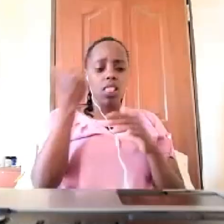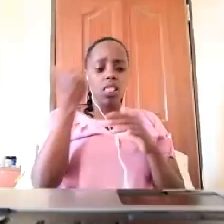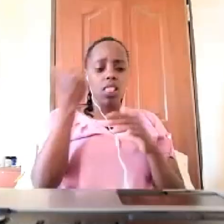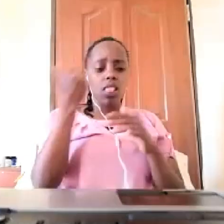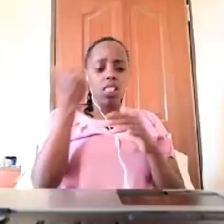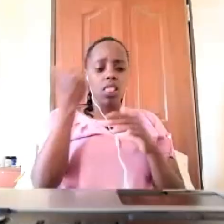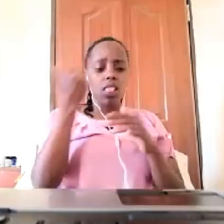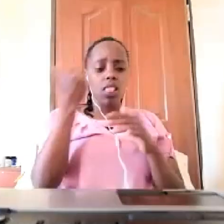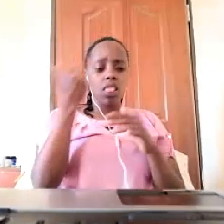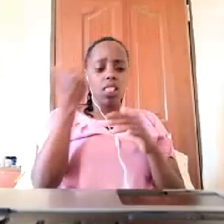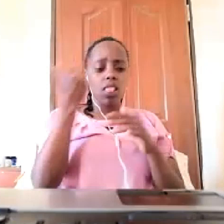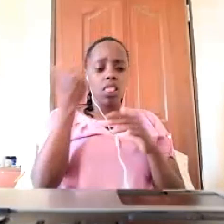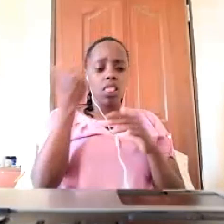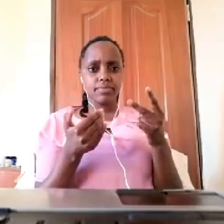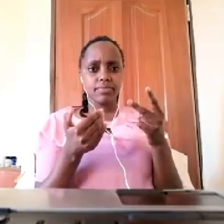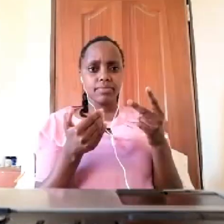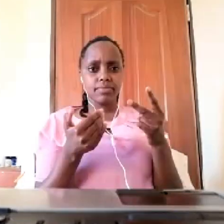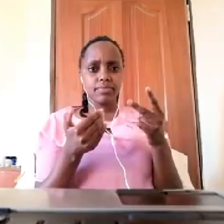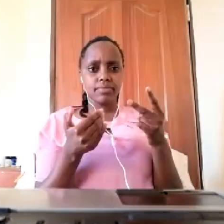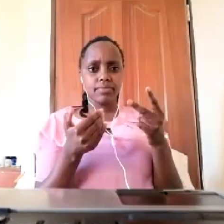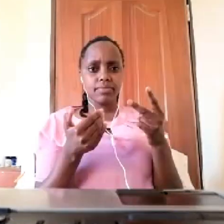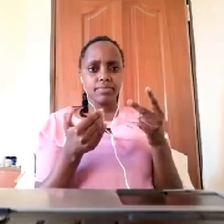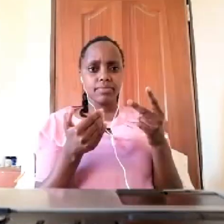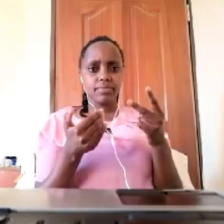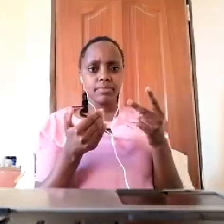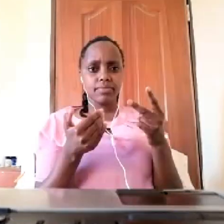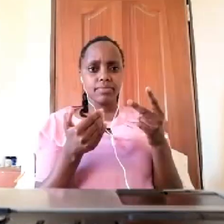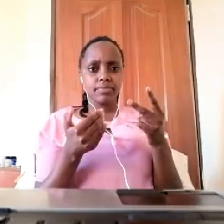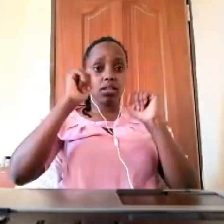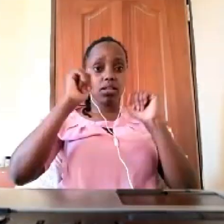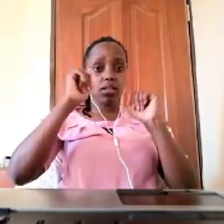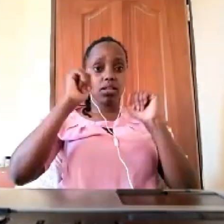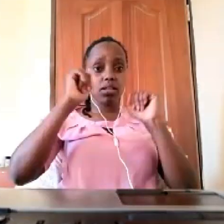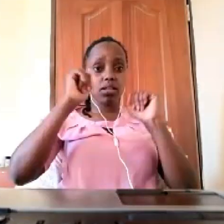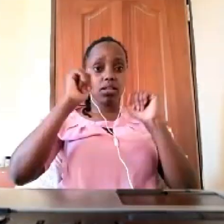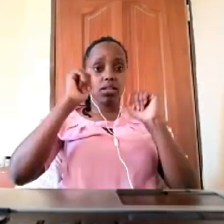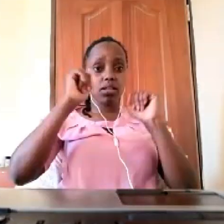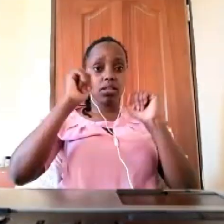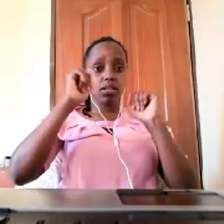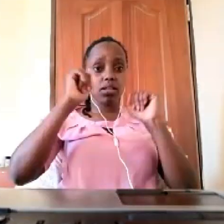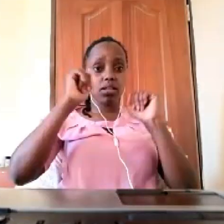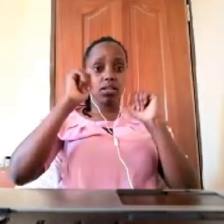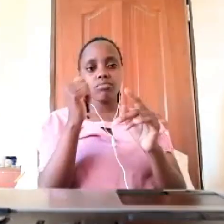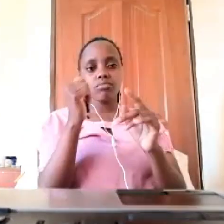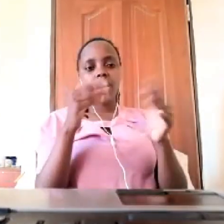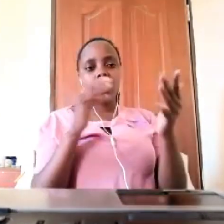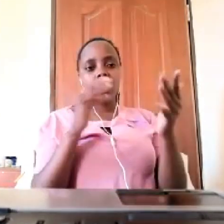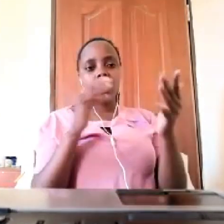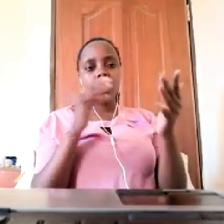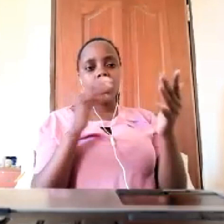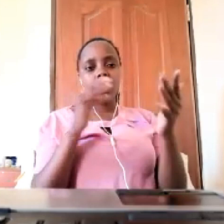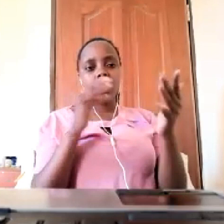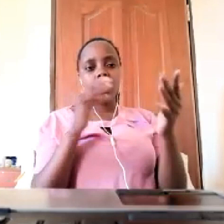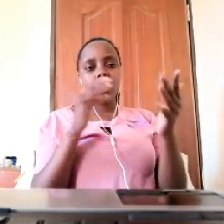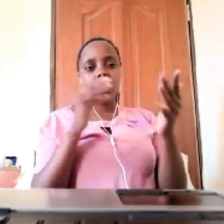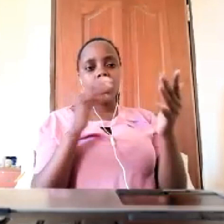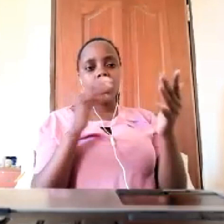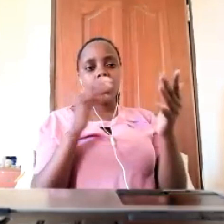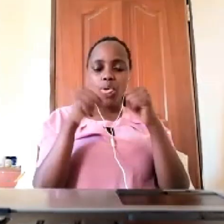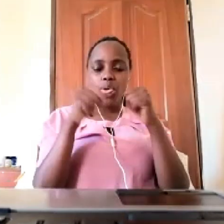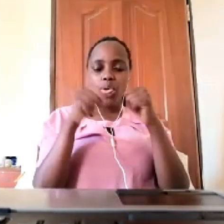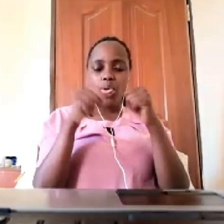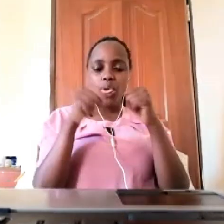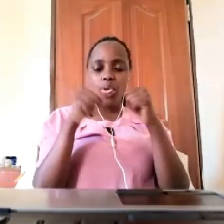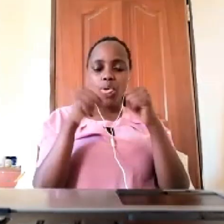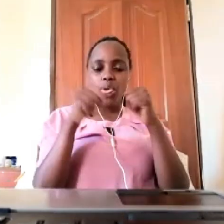1. Number 2, what is it that we can do when child rights violations are occurring in countries that have not